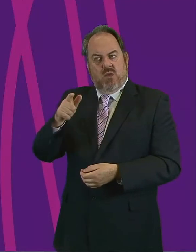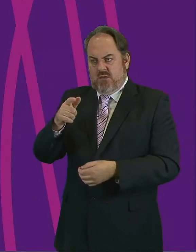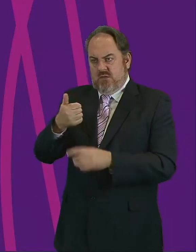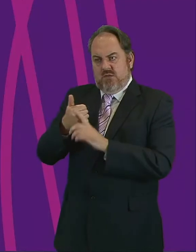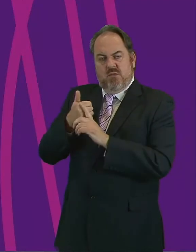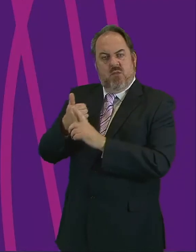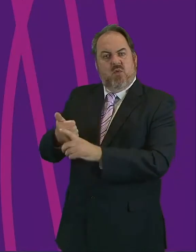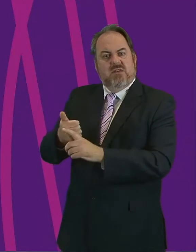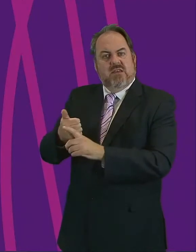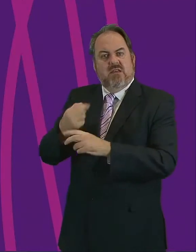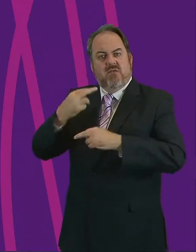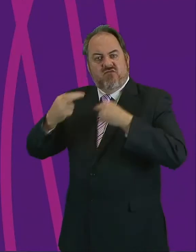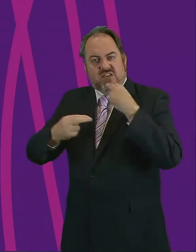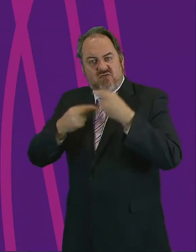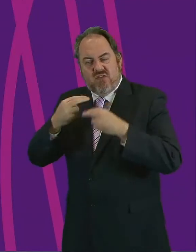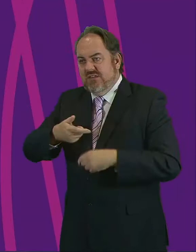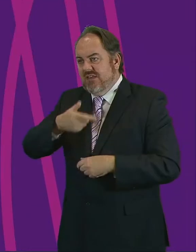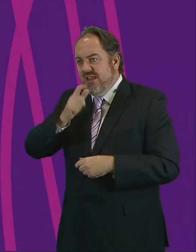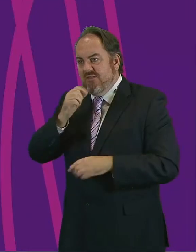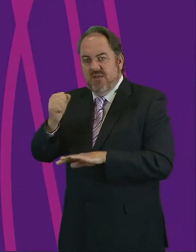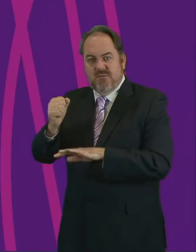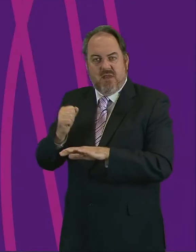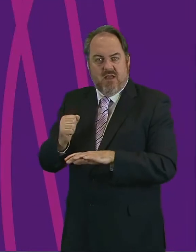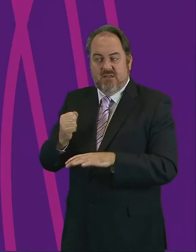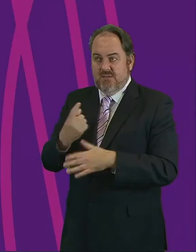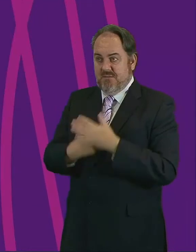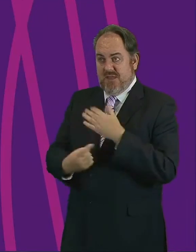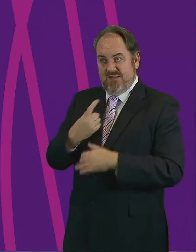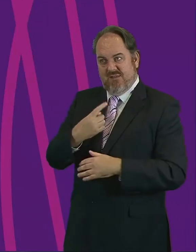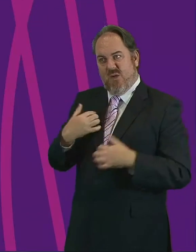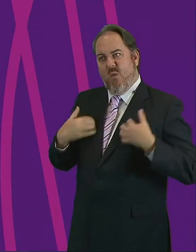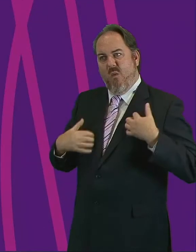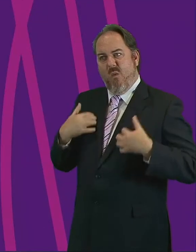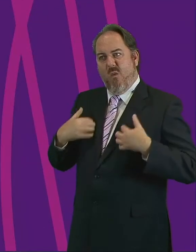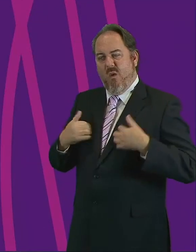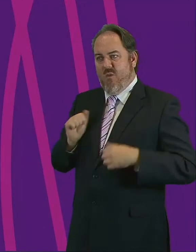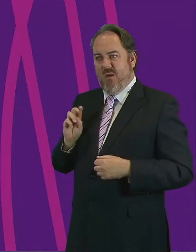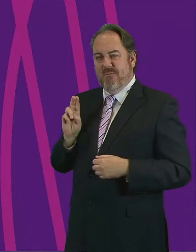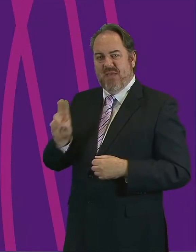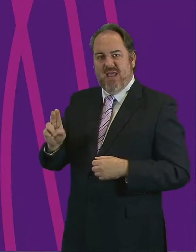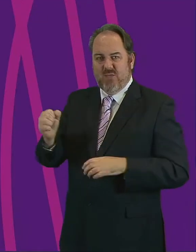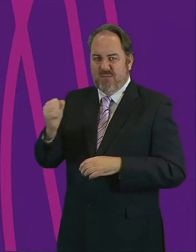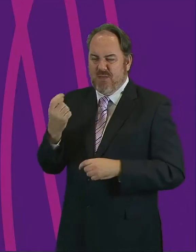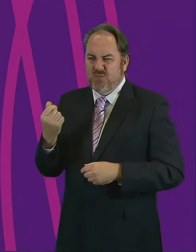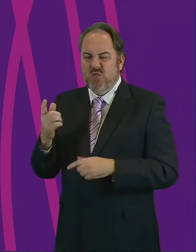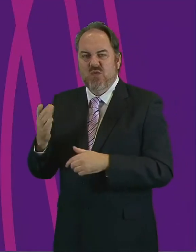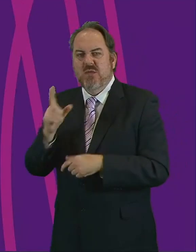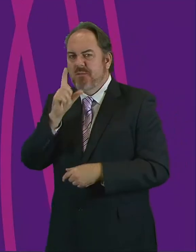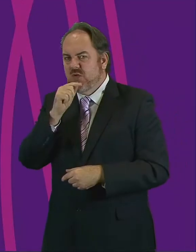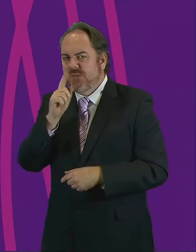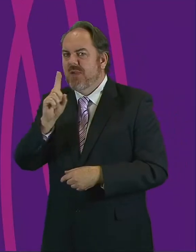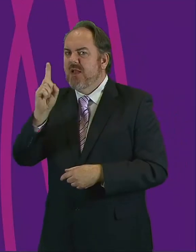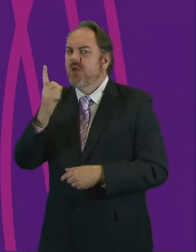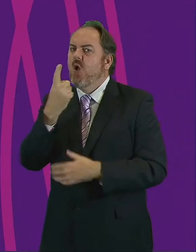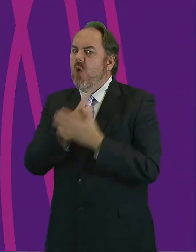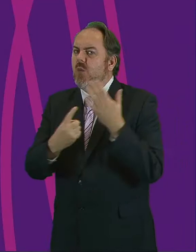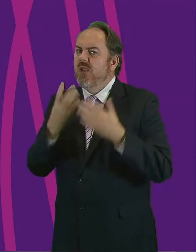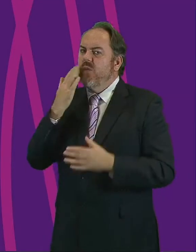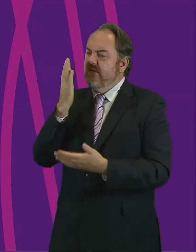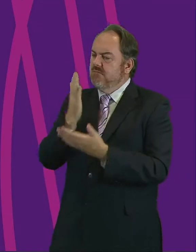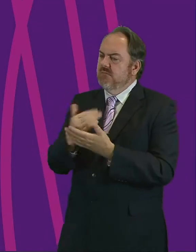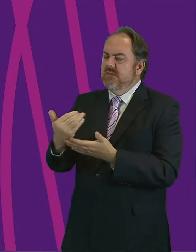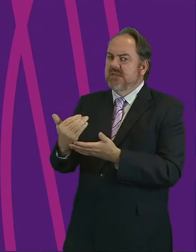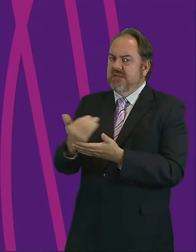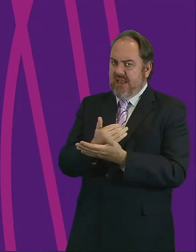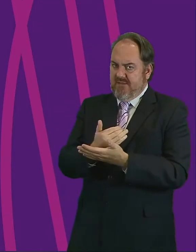particular, I'm looking forward to getting back to the pub as much as anybody, but I want to do it when it's safe, and I also want to do it when I know